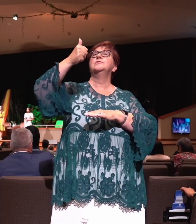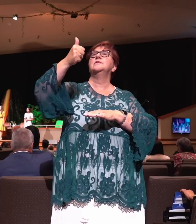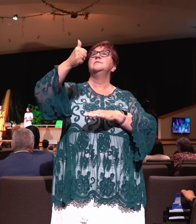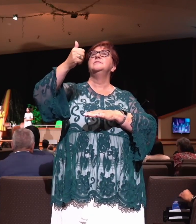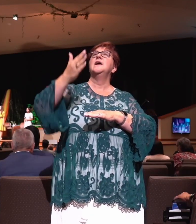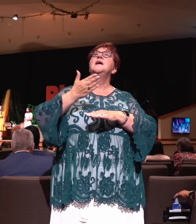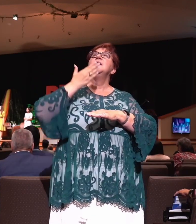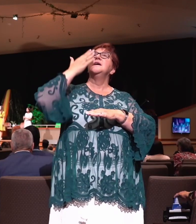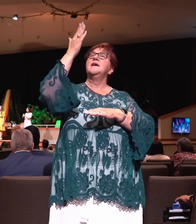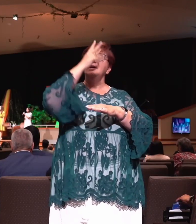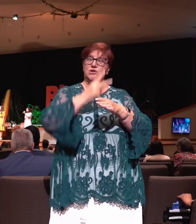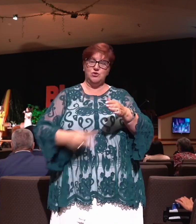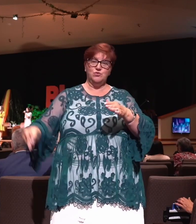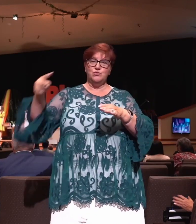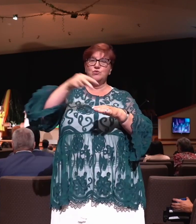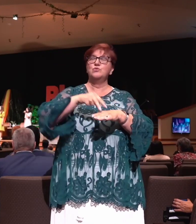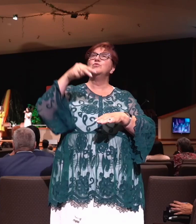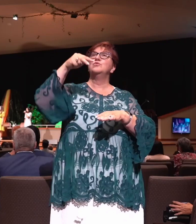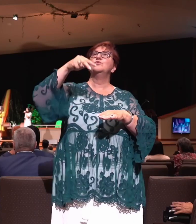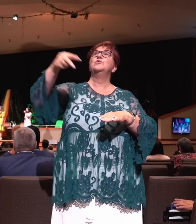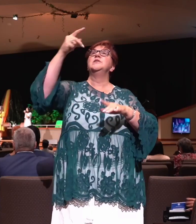is risen from the